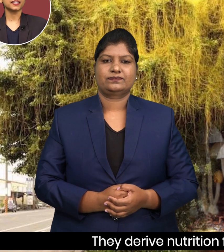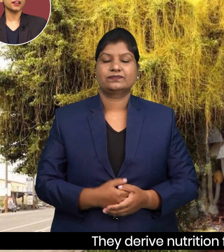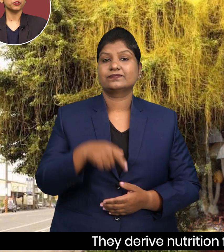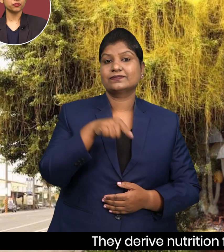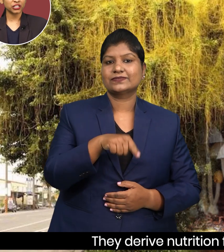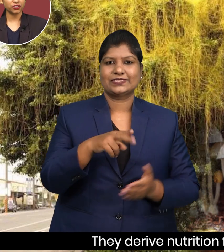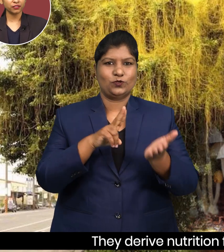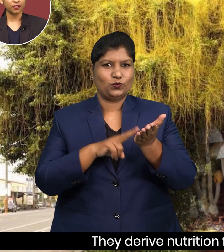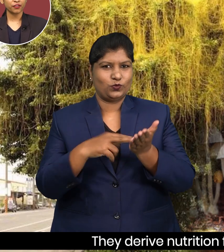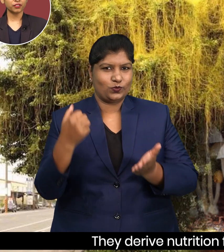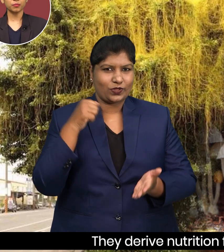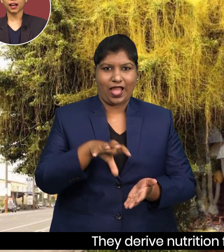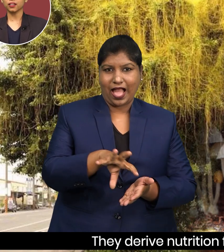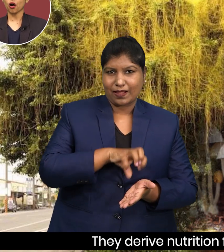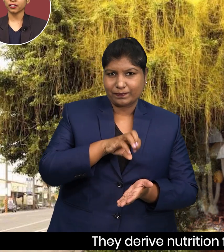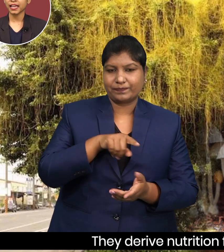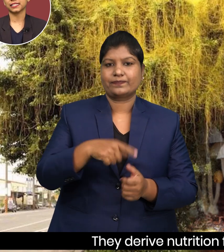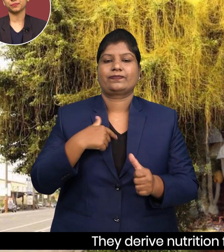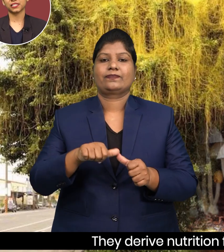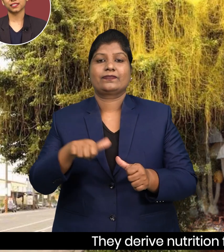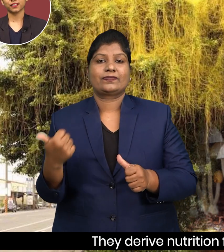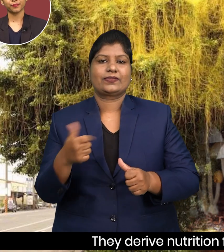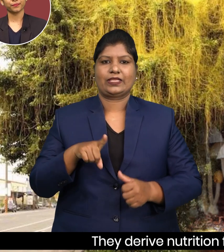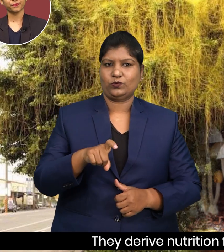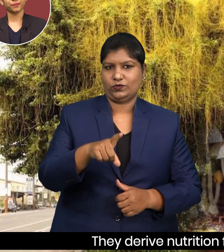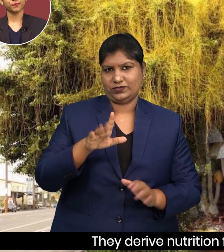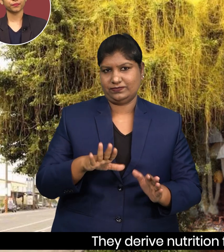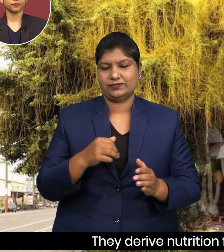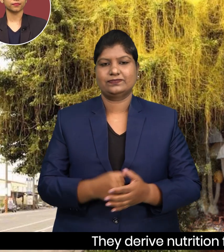They derive nutrition from other organisms.